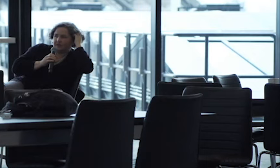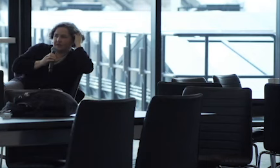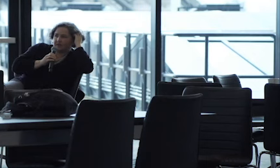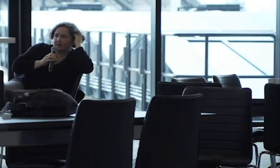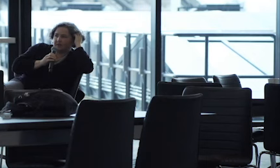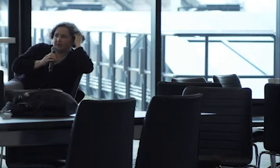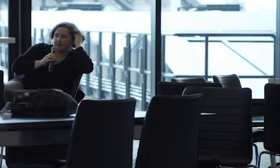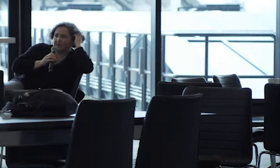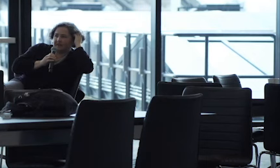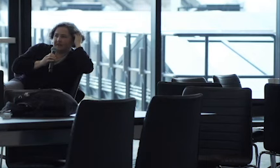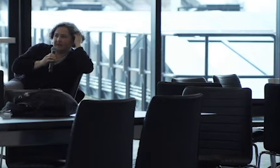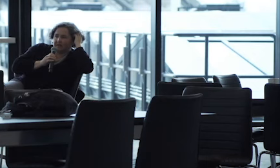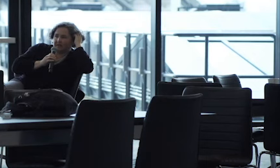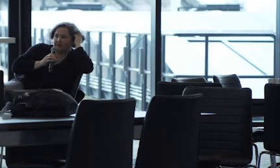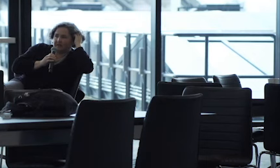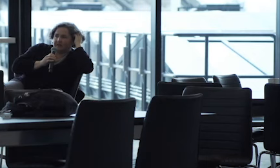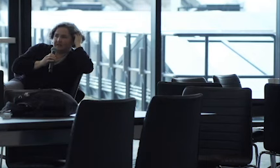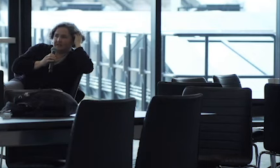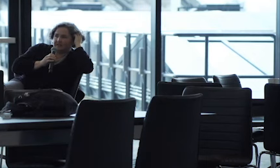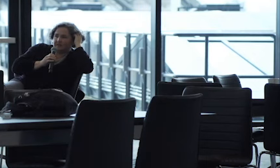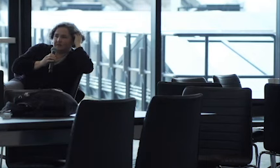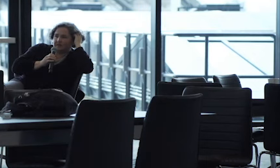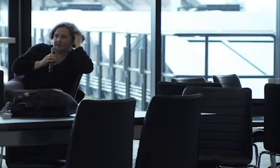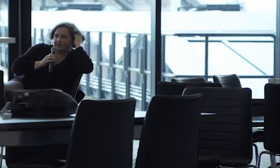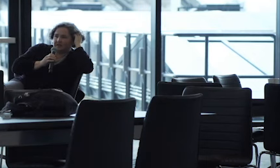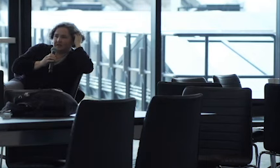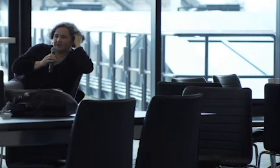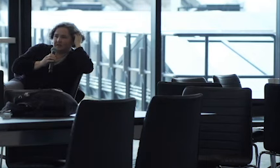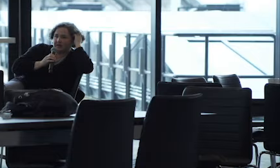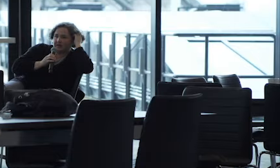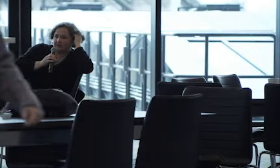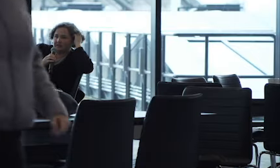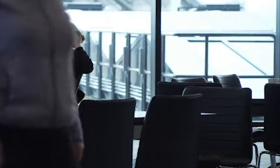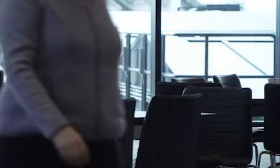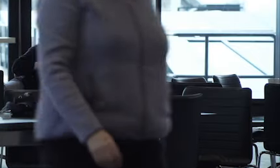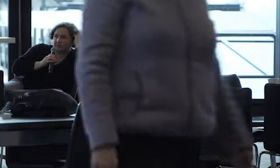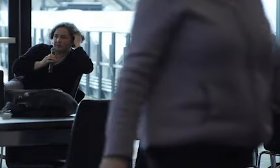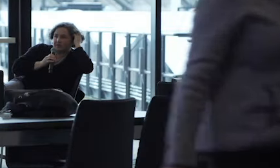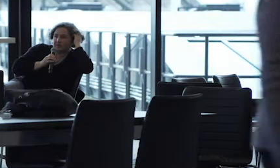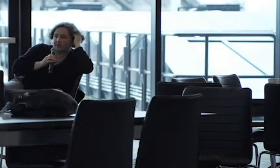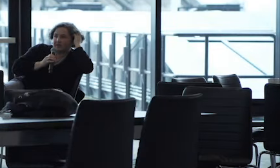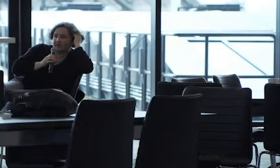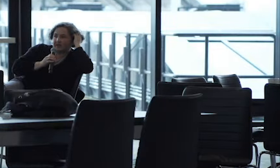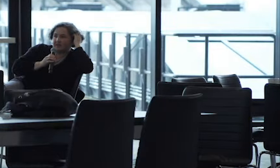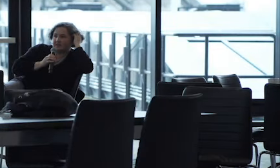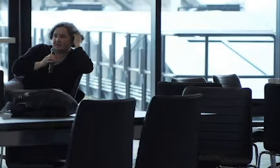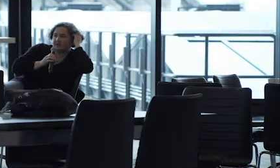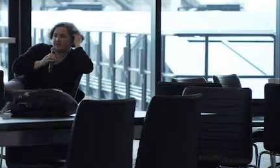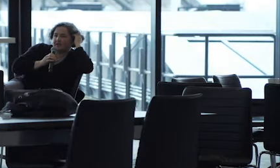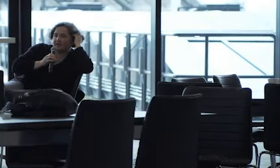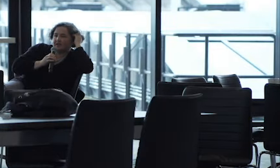village. They are very dependent on our transit systems, and they are transit riders and transit customers.